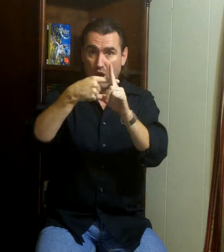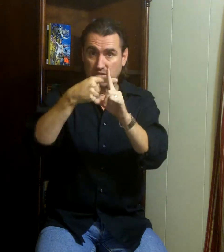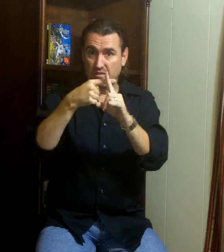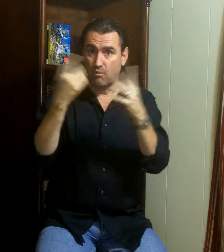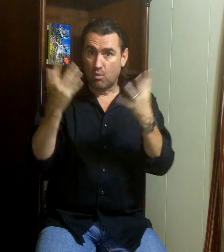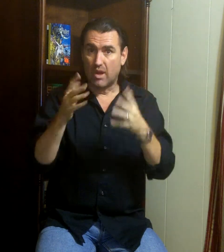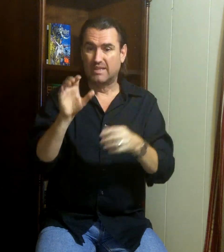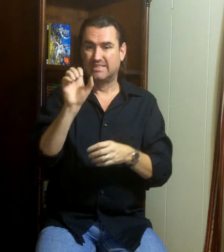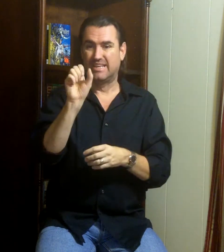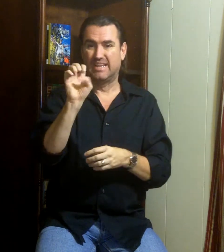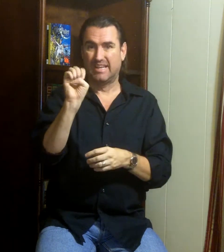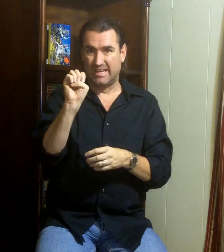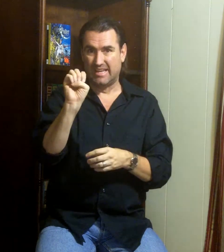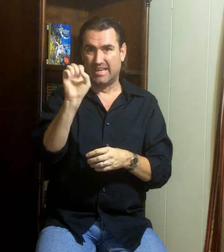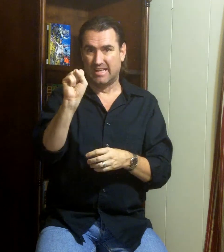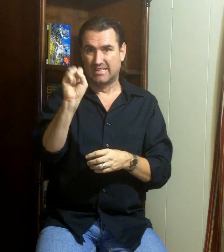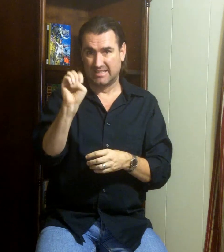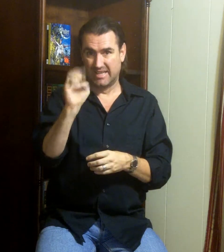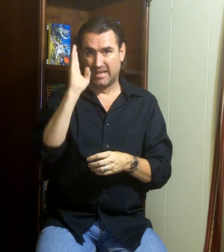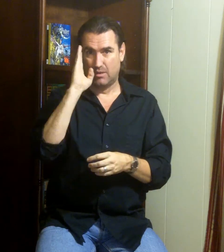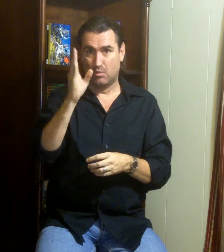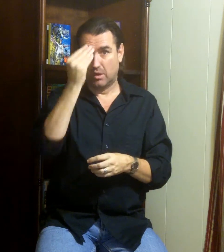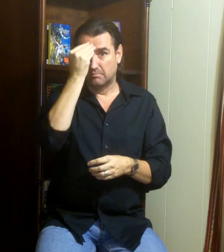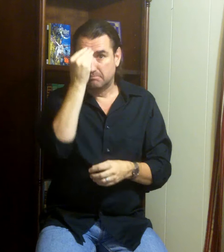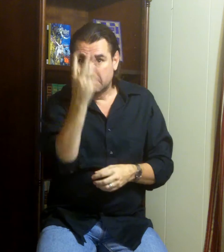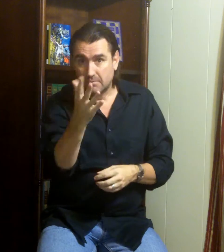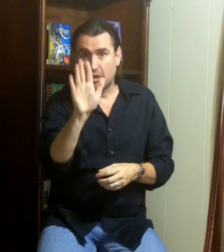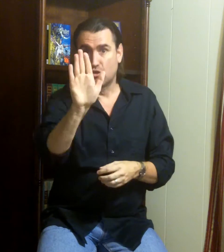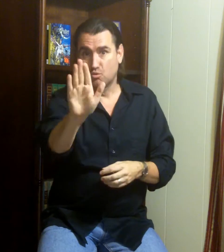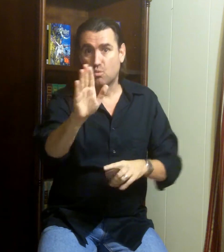So if you happen to be somebody who does a lot of transliteration